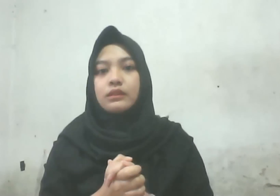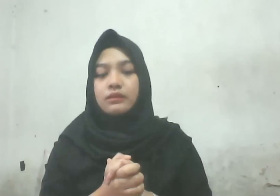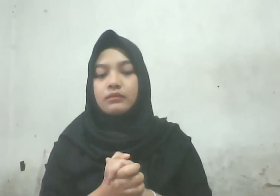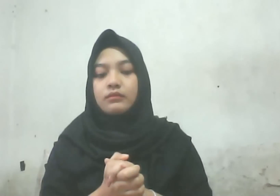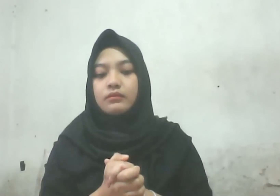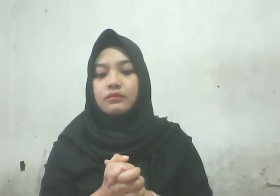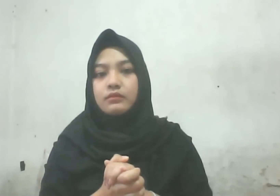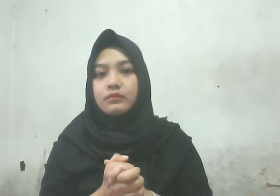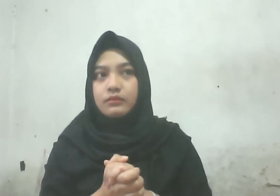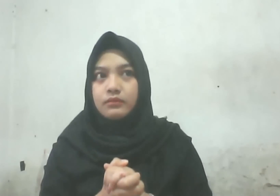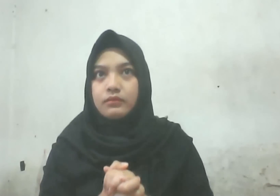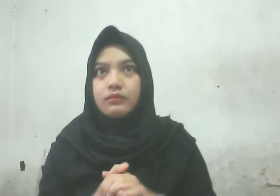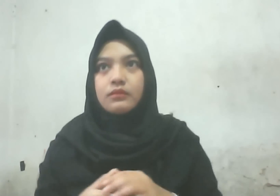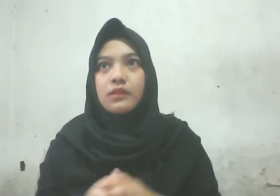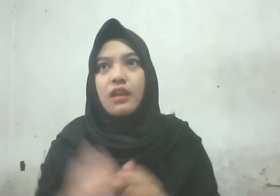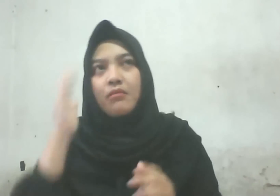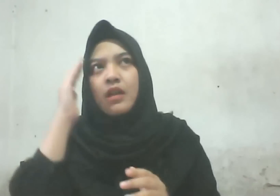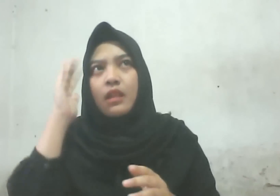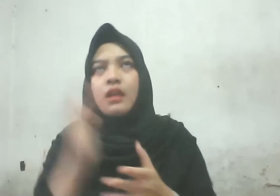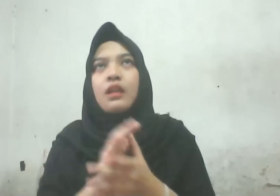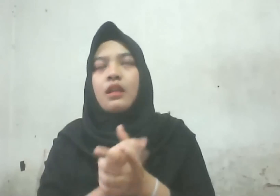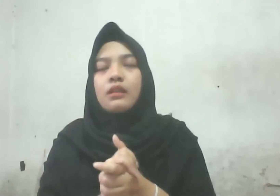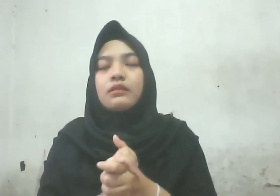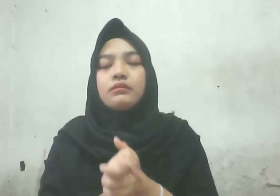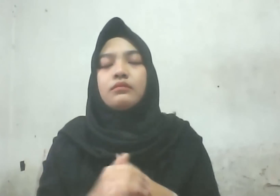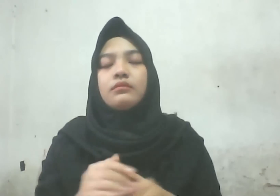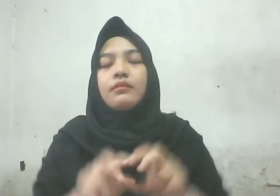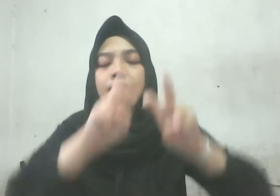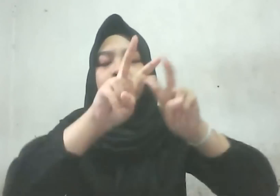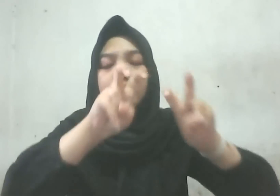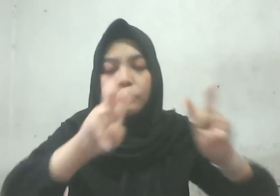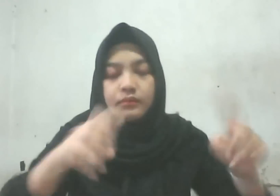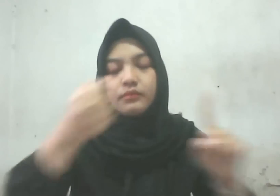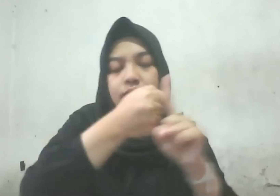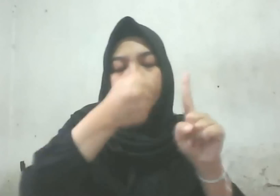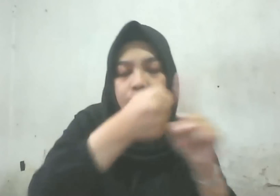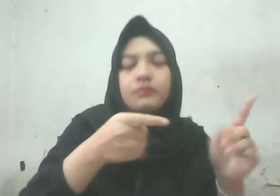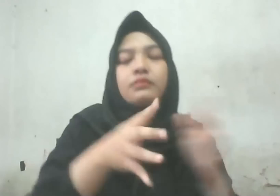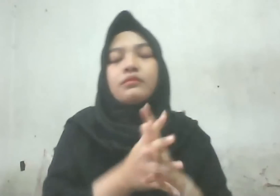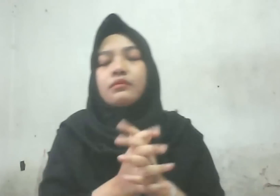of Australia-Indonesia Disability Research and Advocacy Network. So